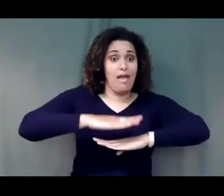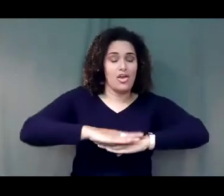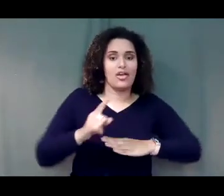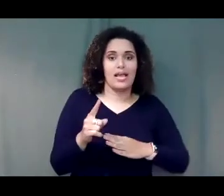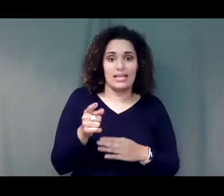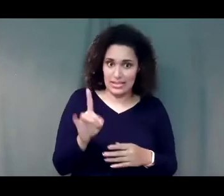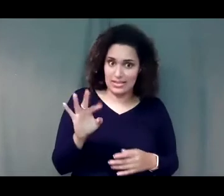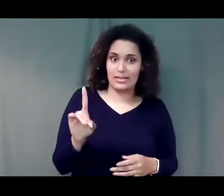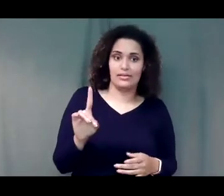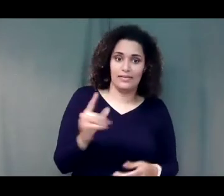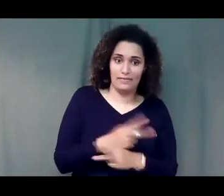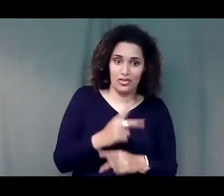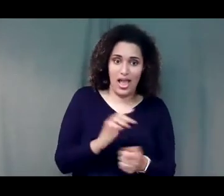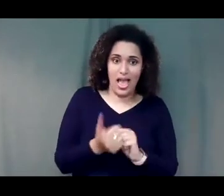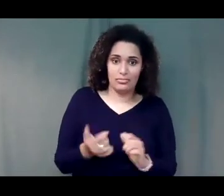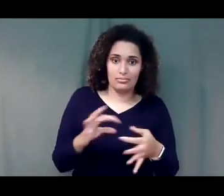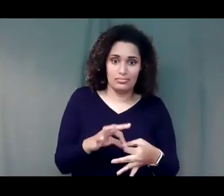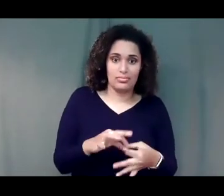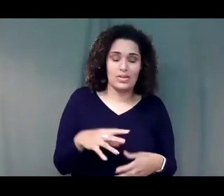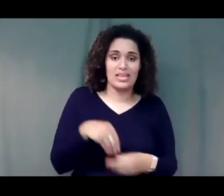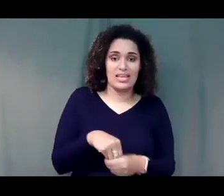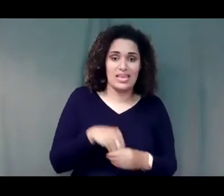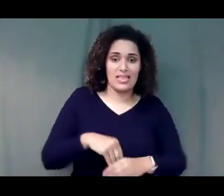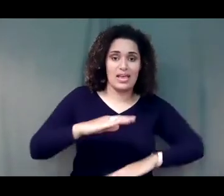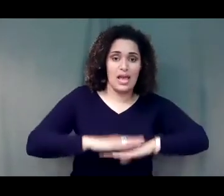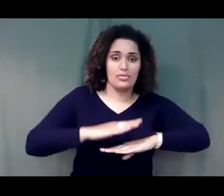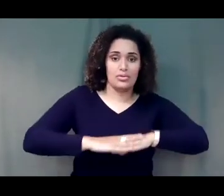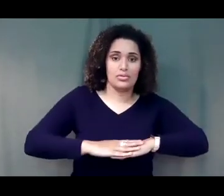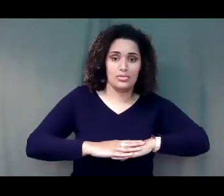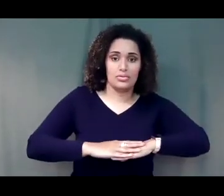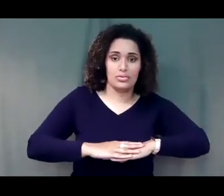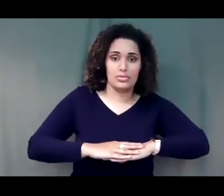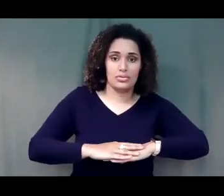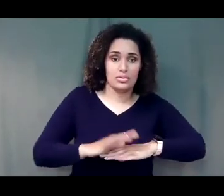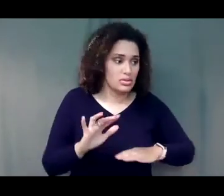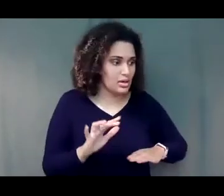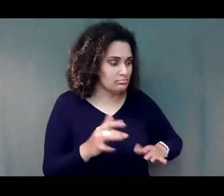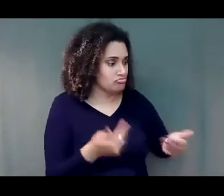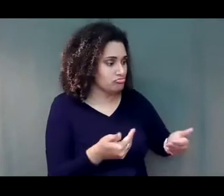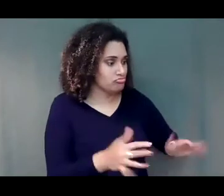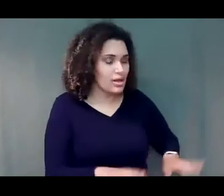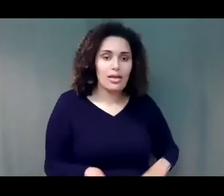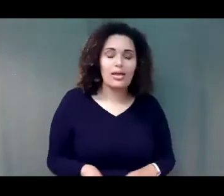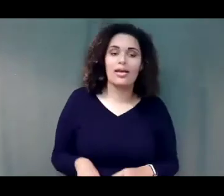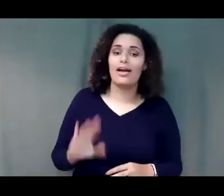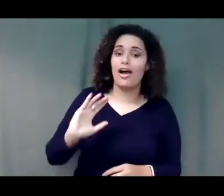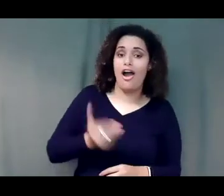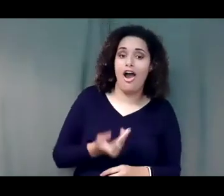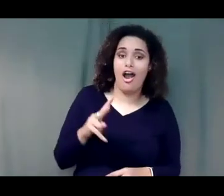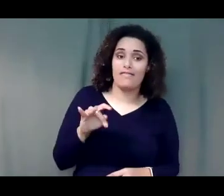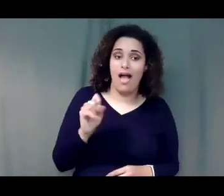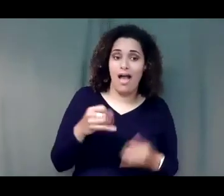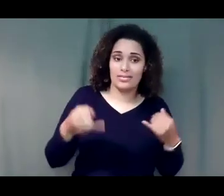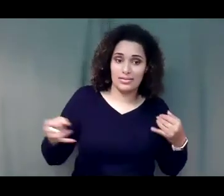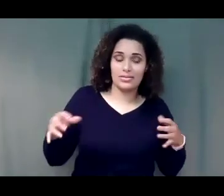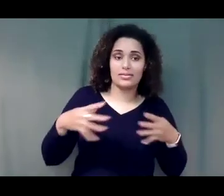together. So what's in the counters is did I miss it? No, is our vines, and